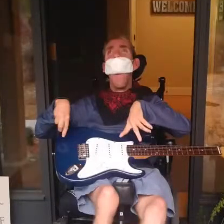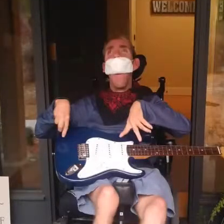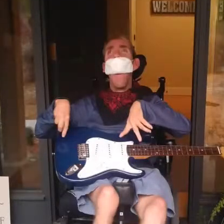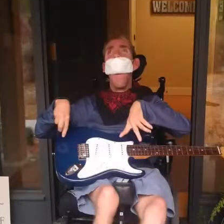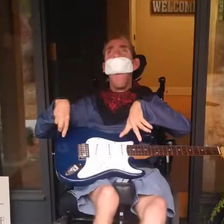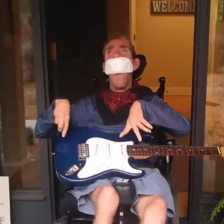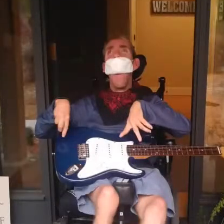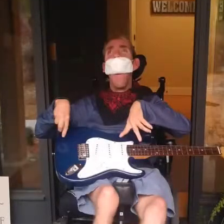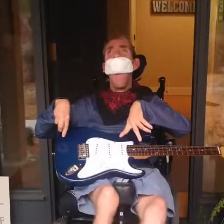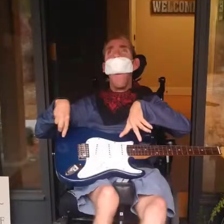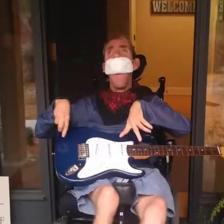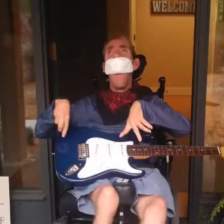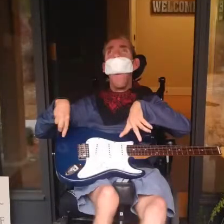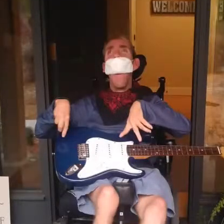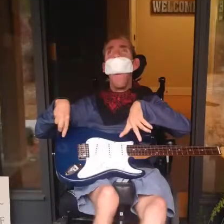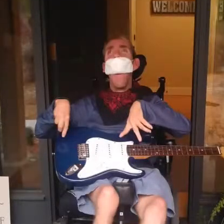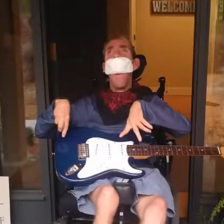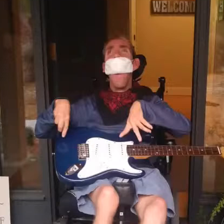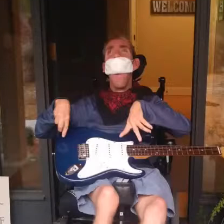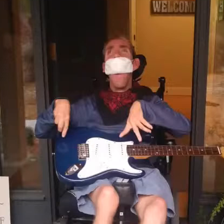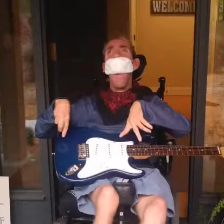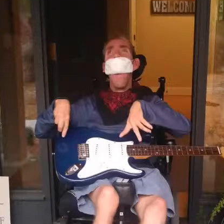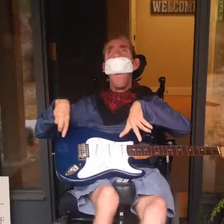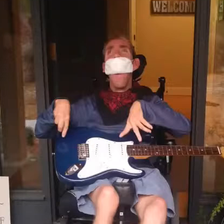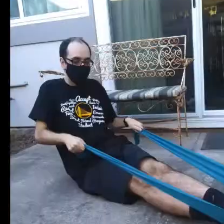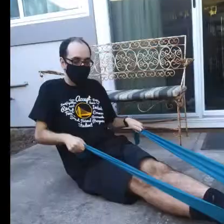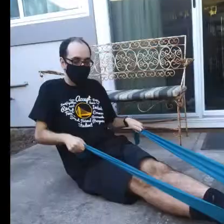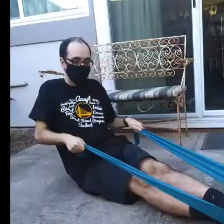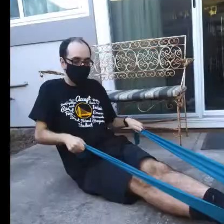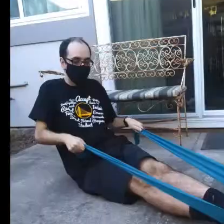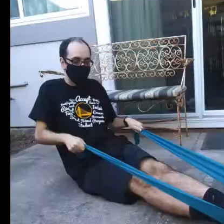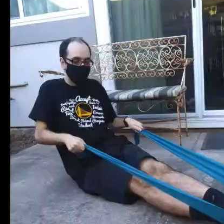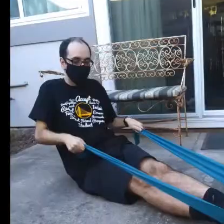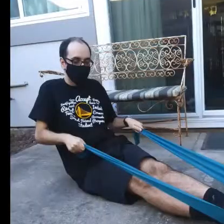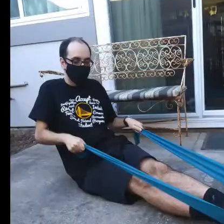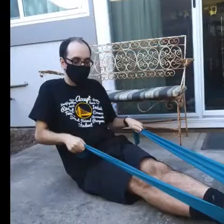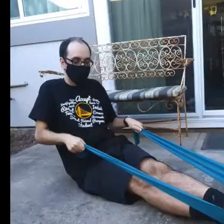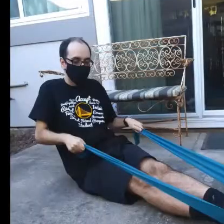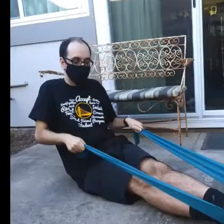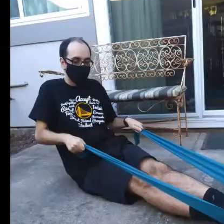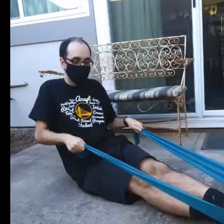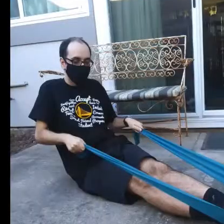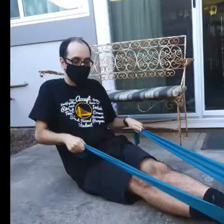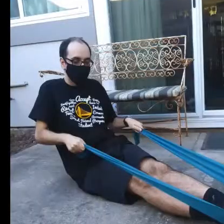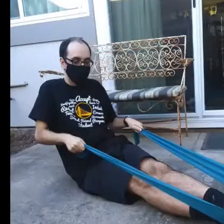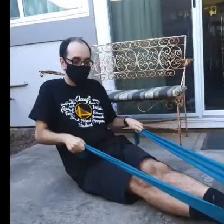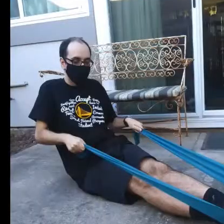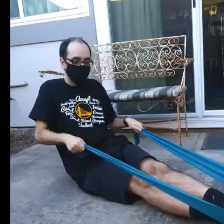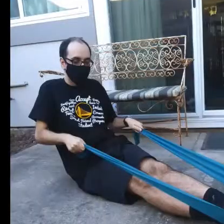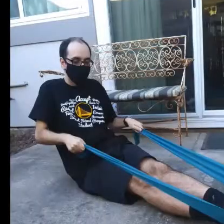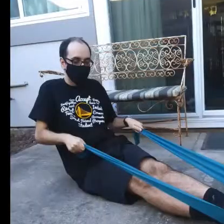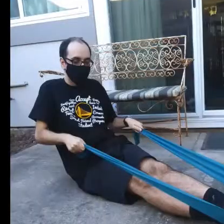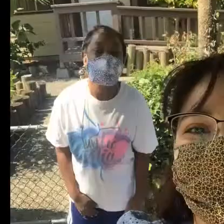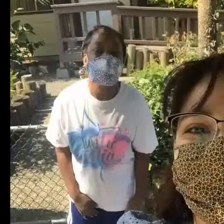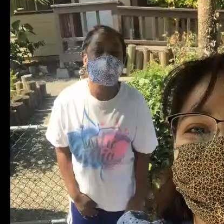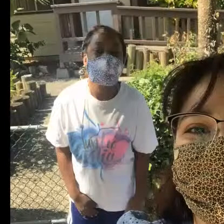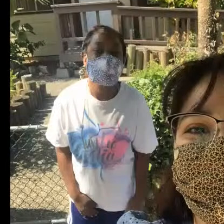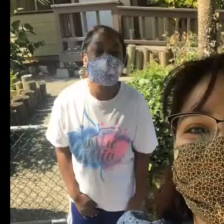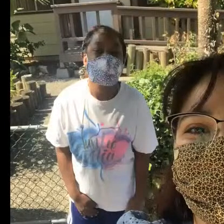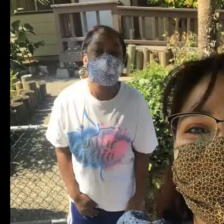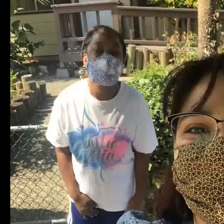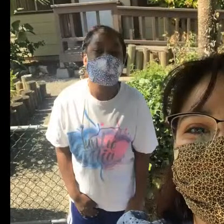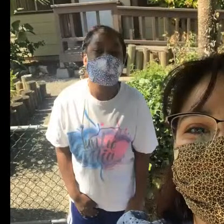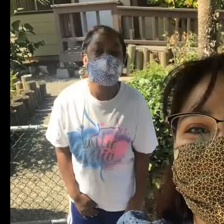learning opportunities. Our in-person visits might include activity drop-off kits, exercising together,